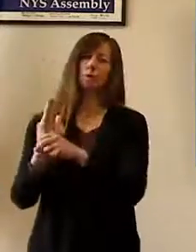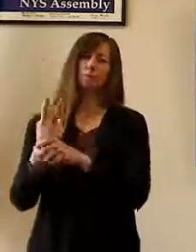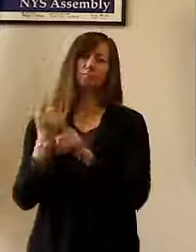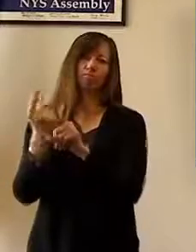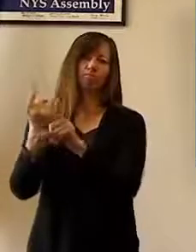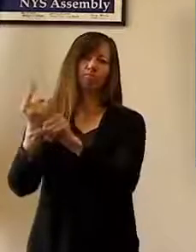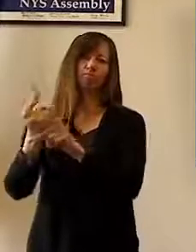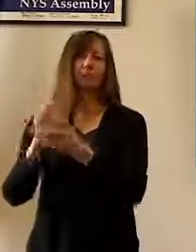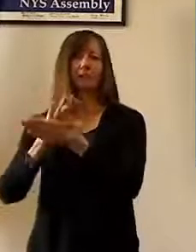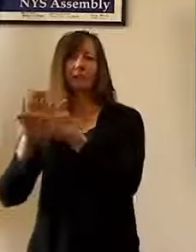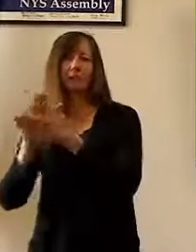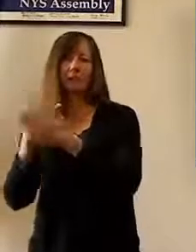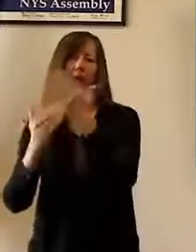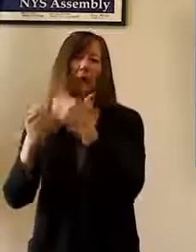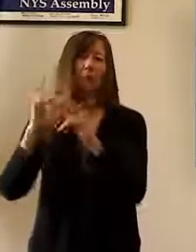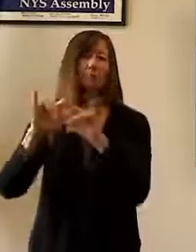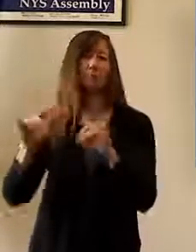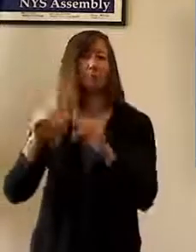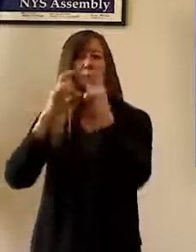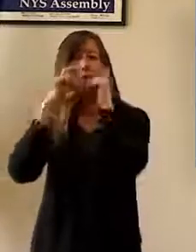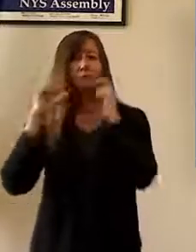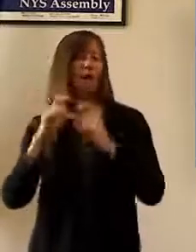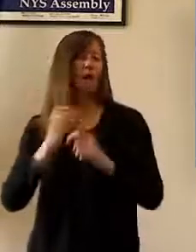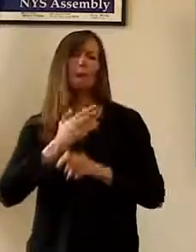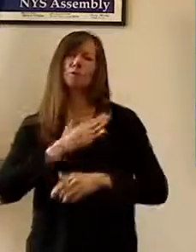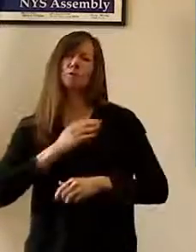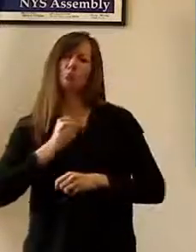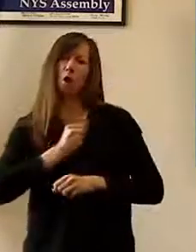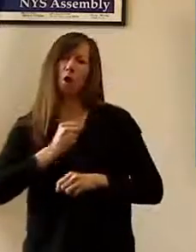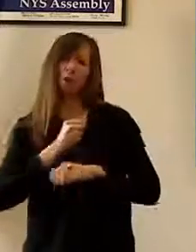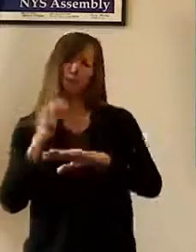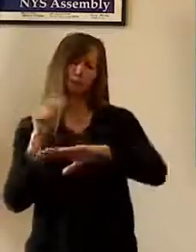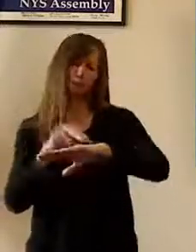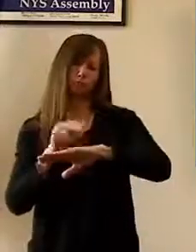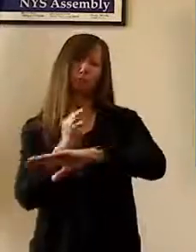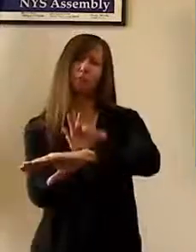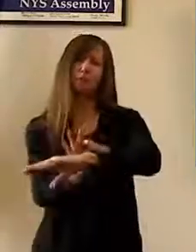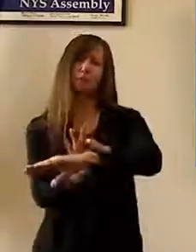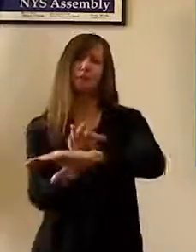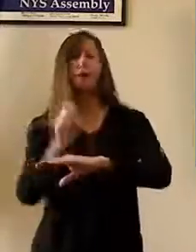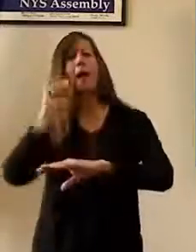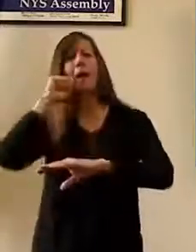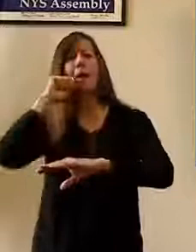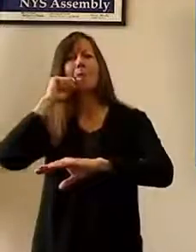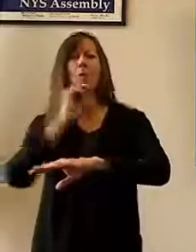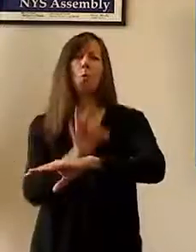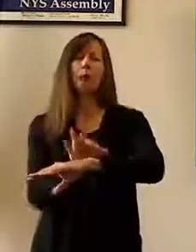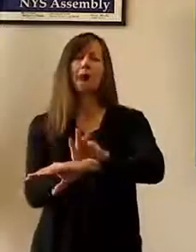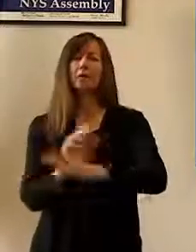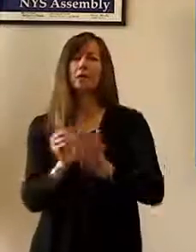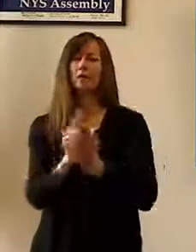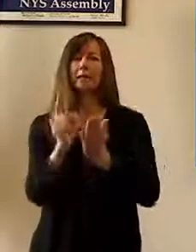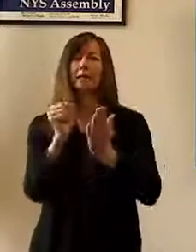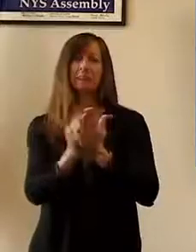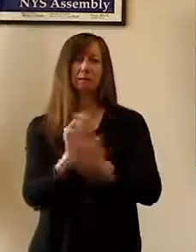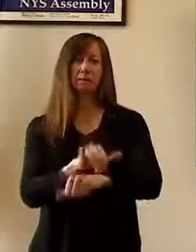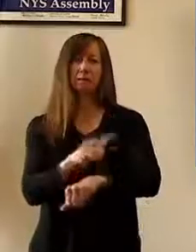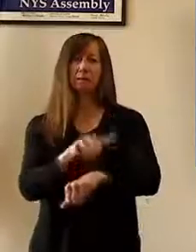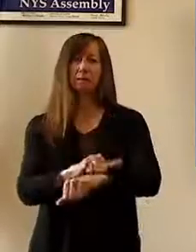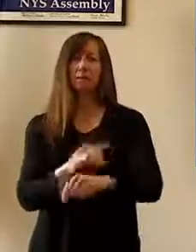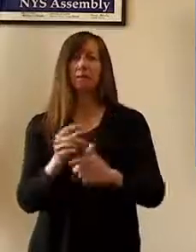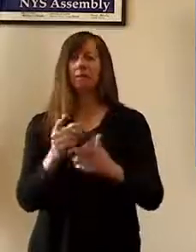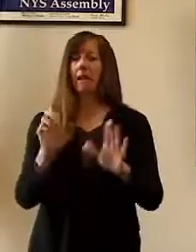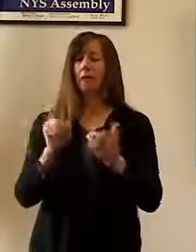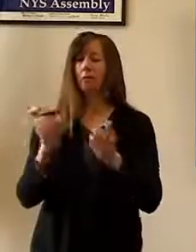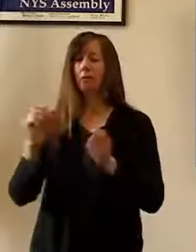hygiene. I apologize. This is my Apple Watch. I just have to. It rings on me, and then it becomes very confusing. So I have to turn it off. Otherwise, I